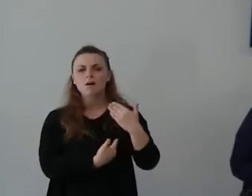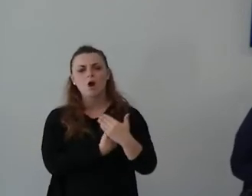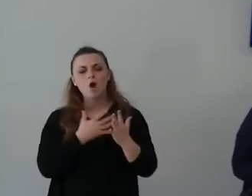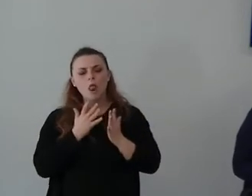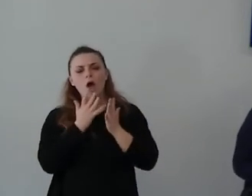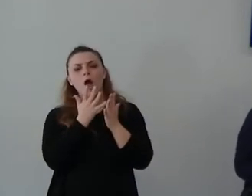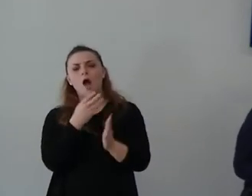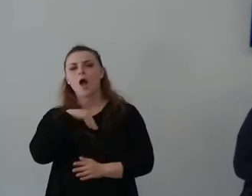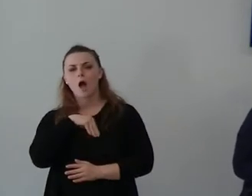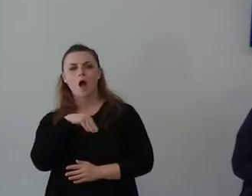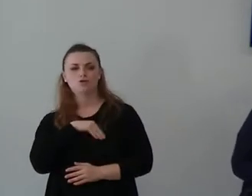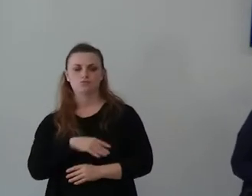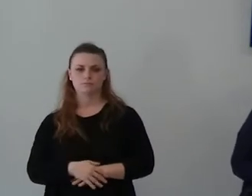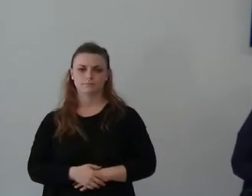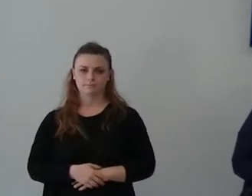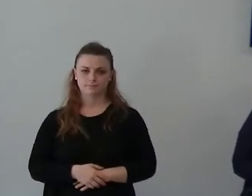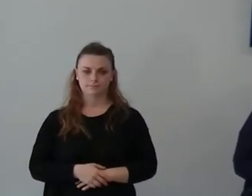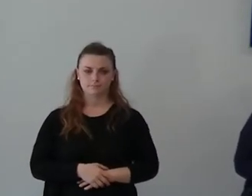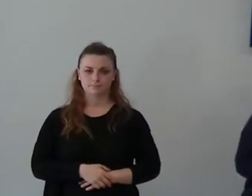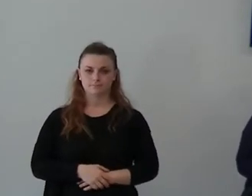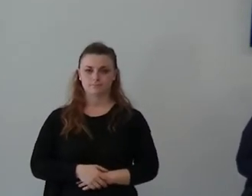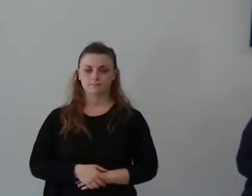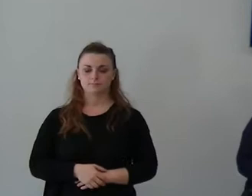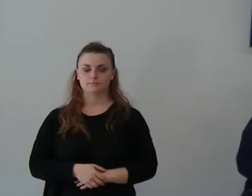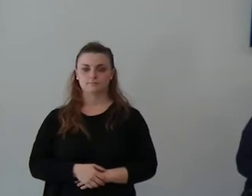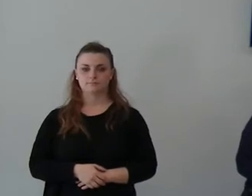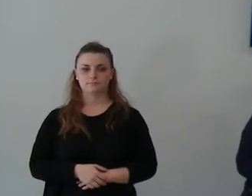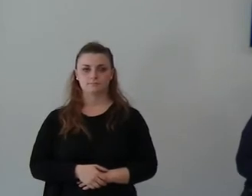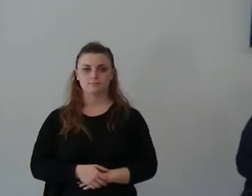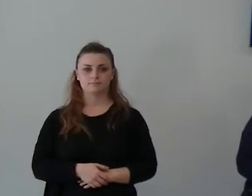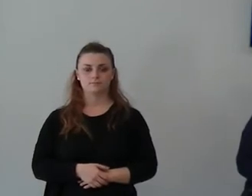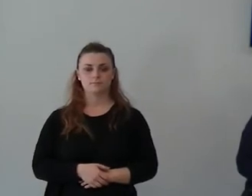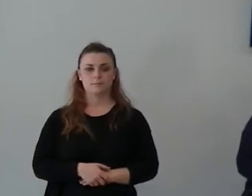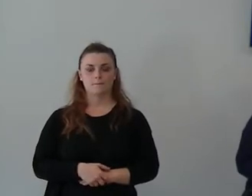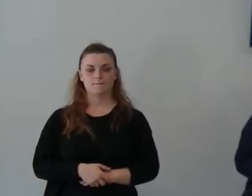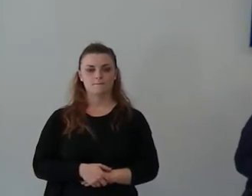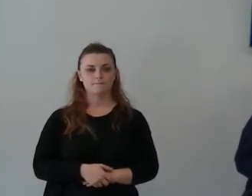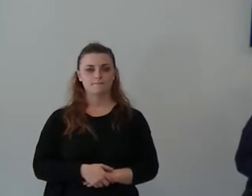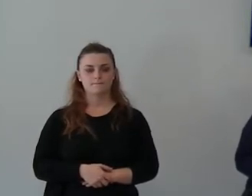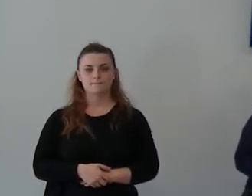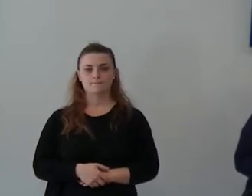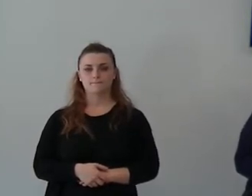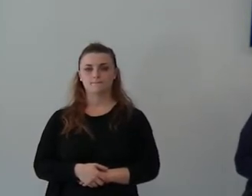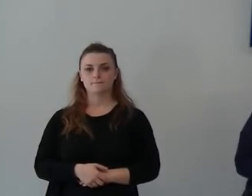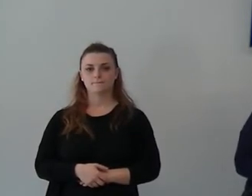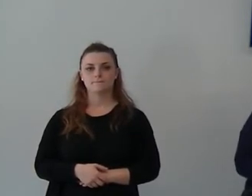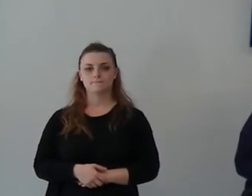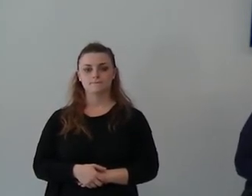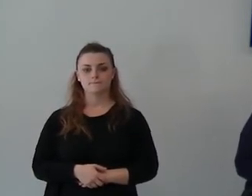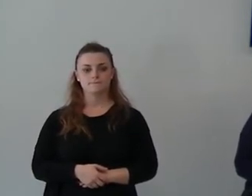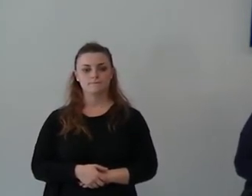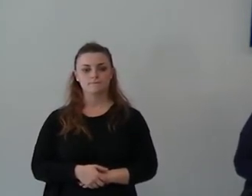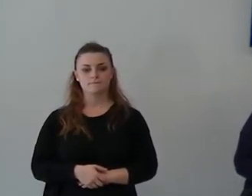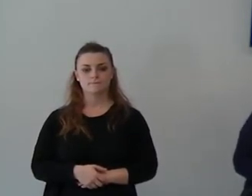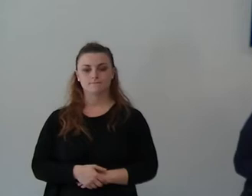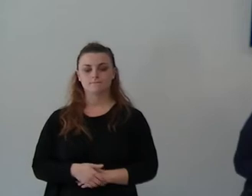dice la parola. When I first met this friend, she was not a Paul. Quando ho incontrato per la